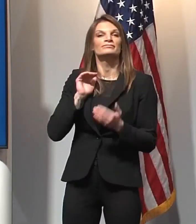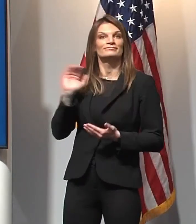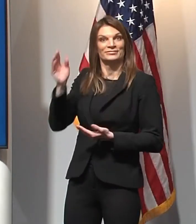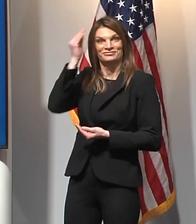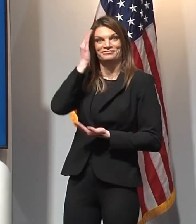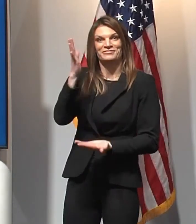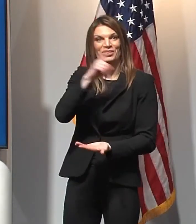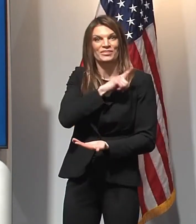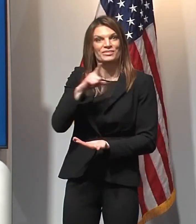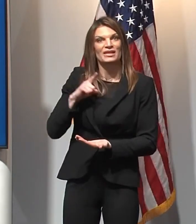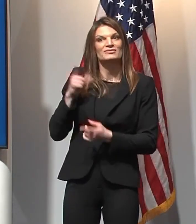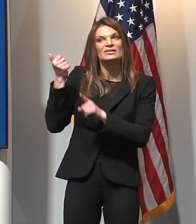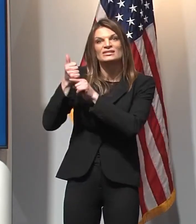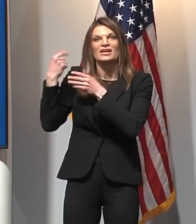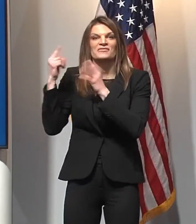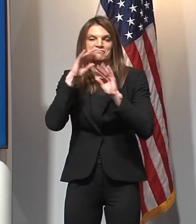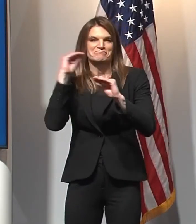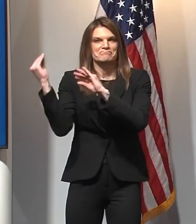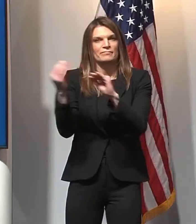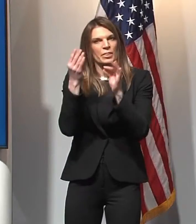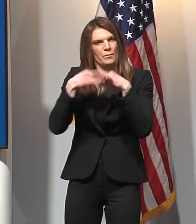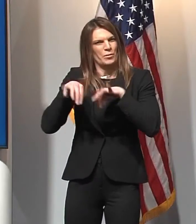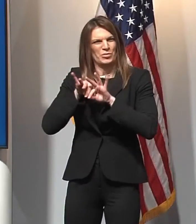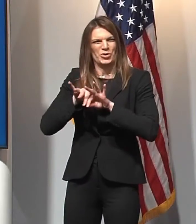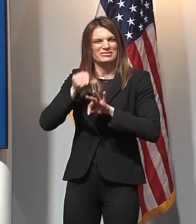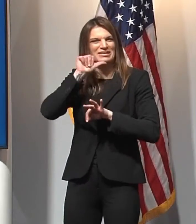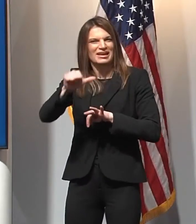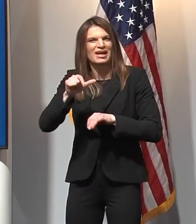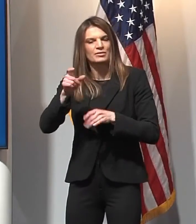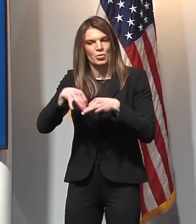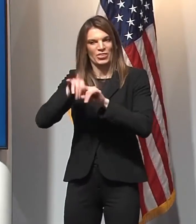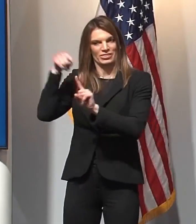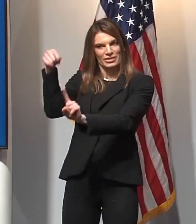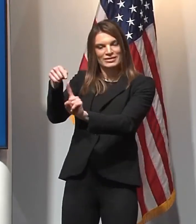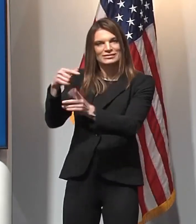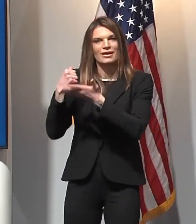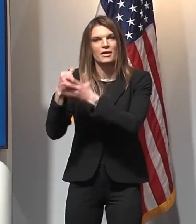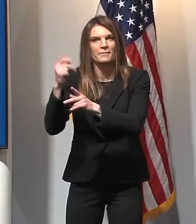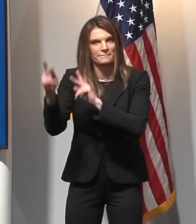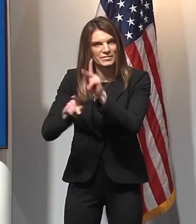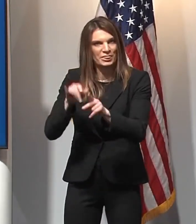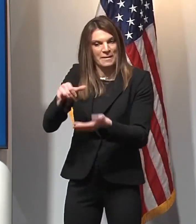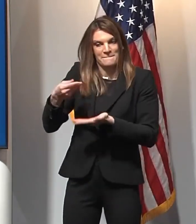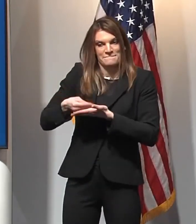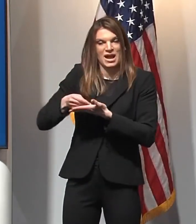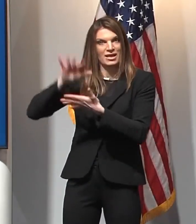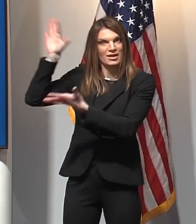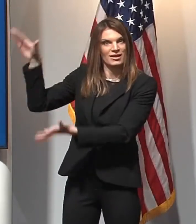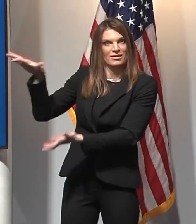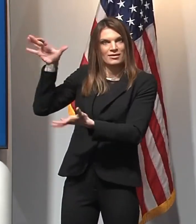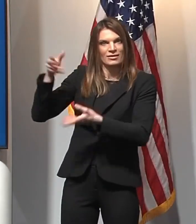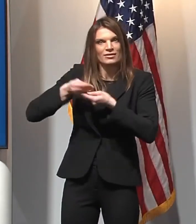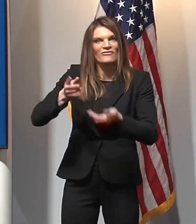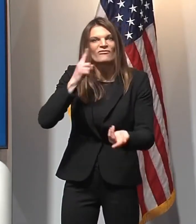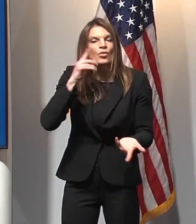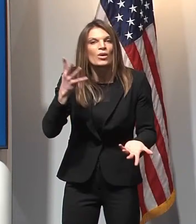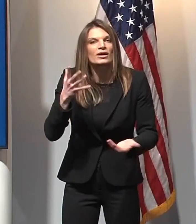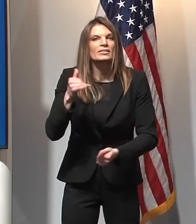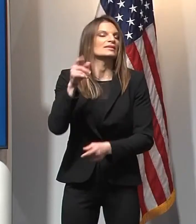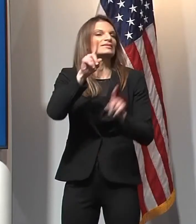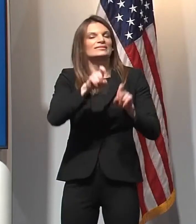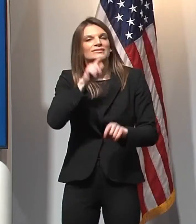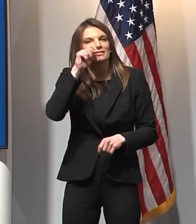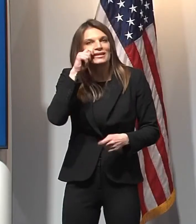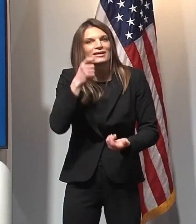legislators to spend some energy in this space, because we're deploying these dollars right now to ramp up our antigen testing, which is